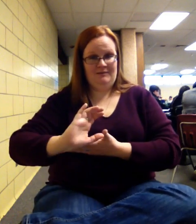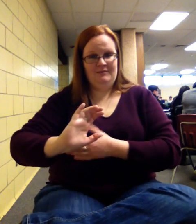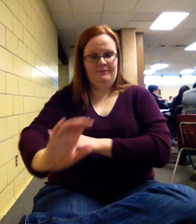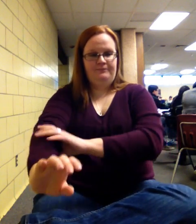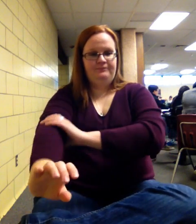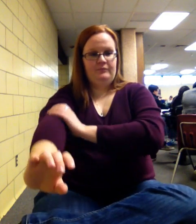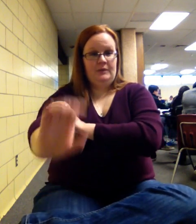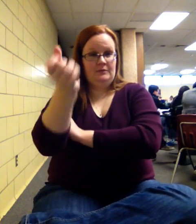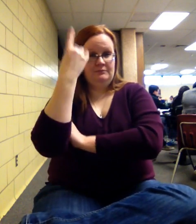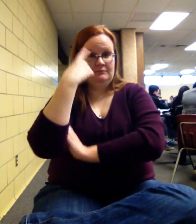Does that make sense?